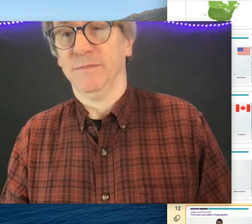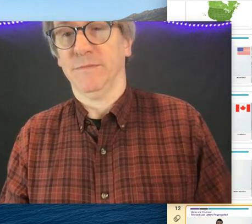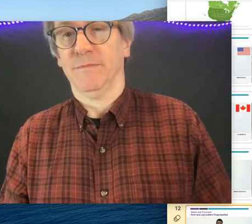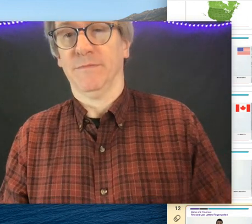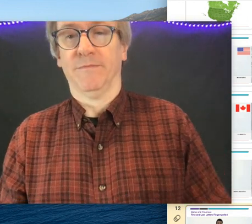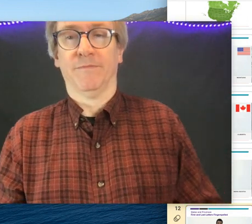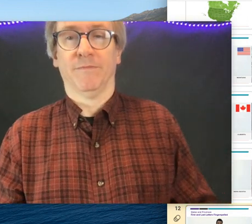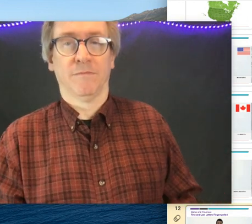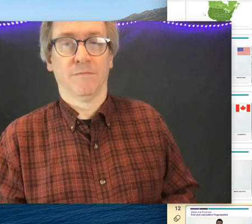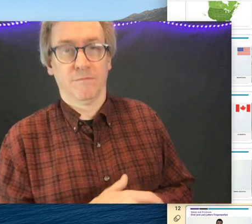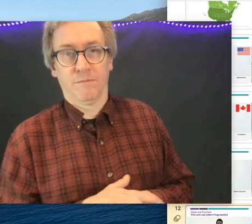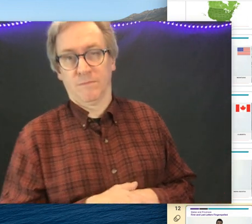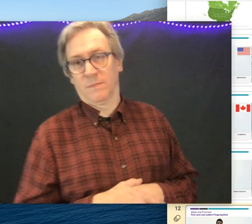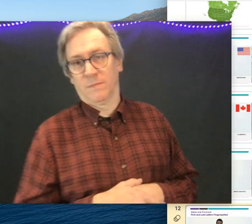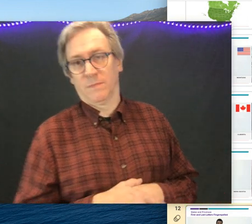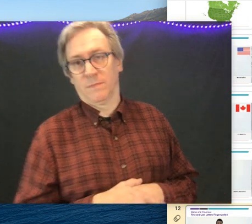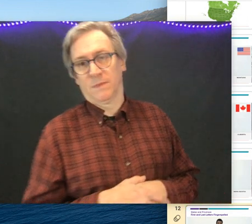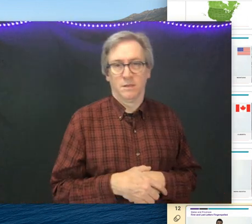fingerspelled.